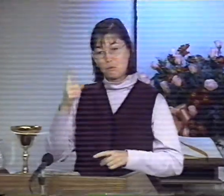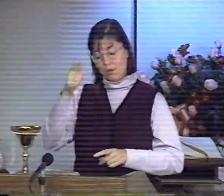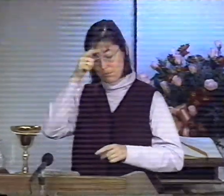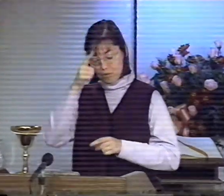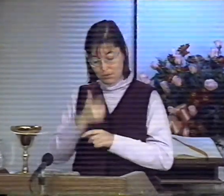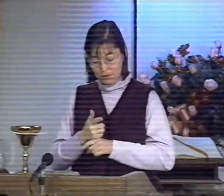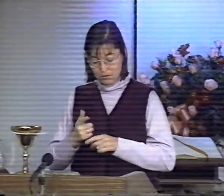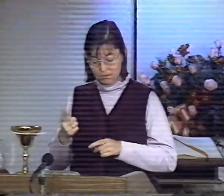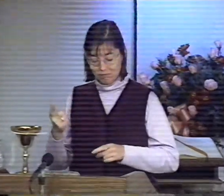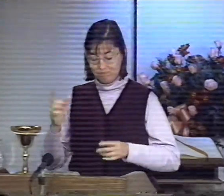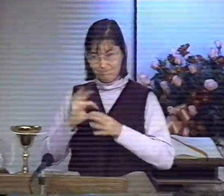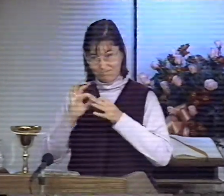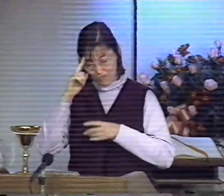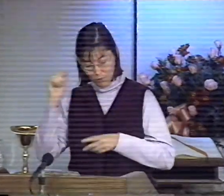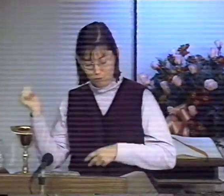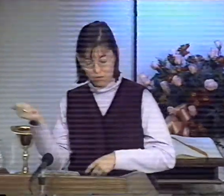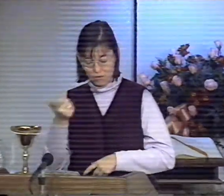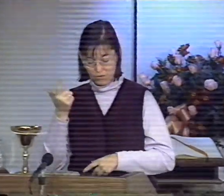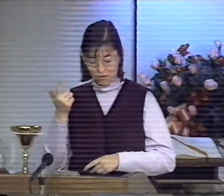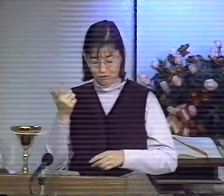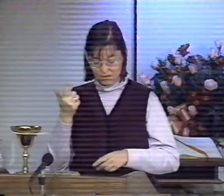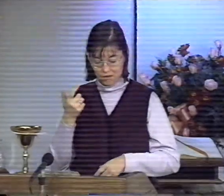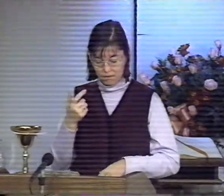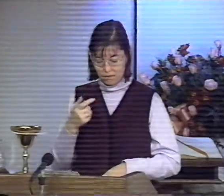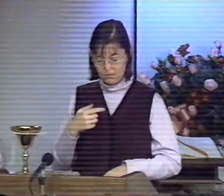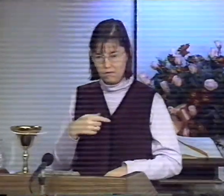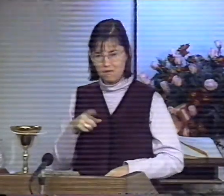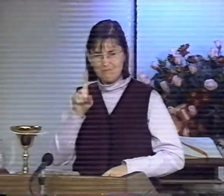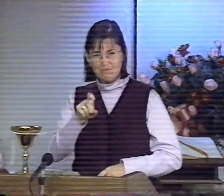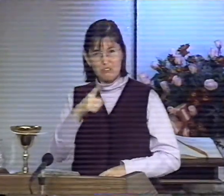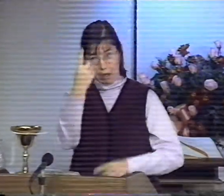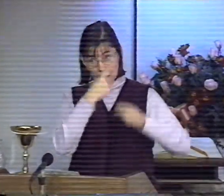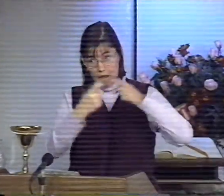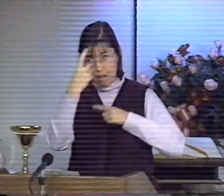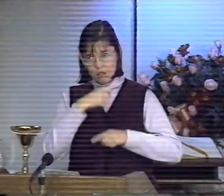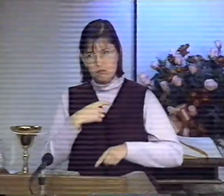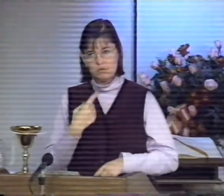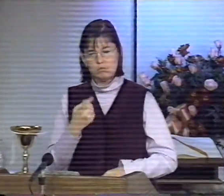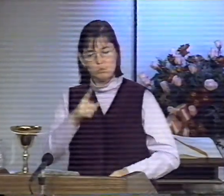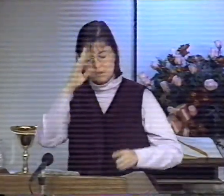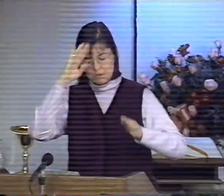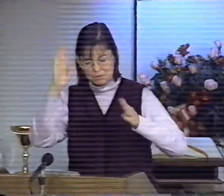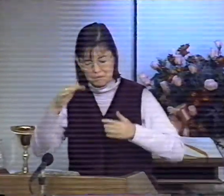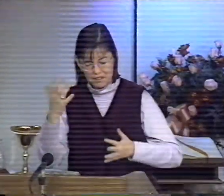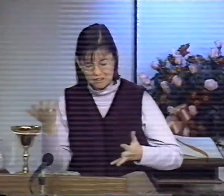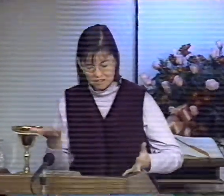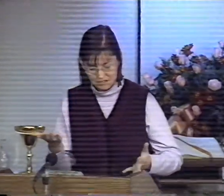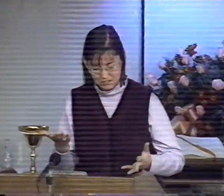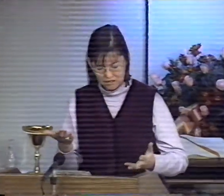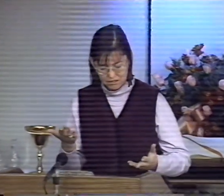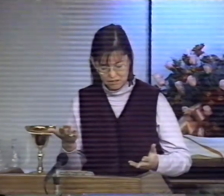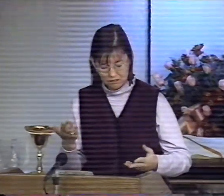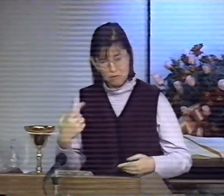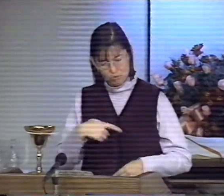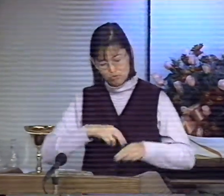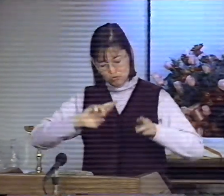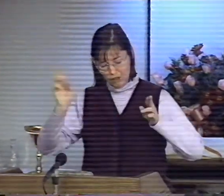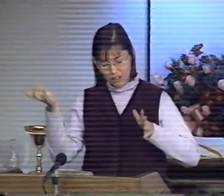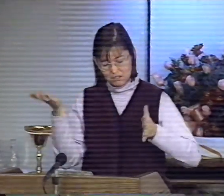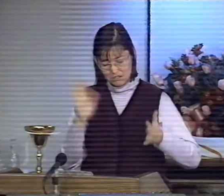One of the brothers, speaking for the others, said, "What do you expect to achieve by questioning us? We are ready